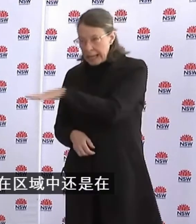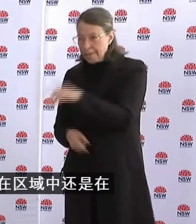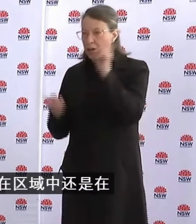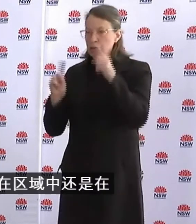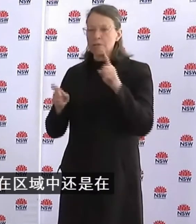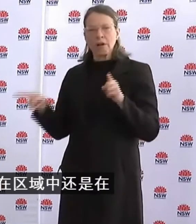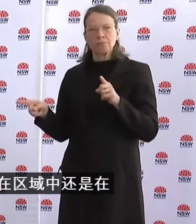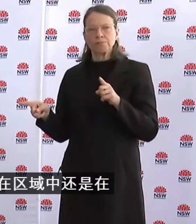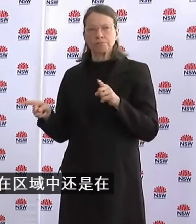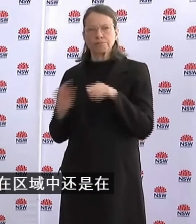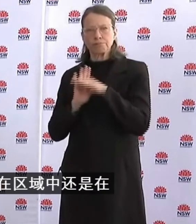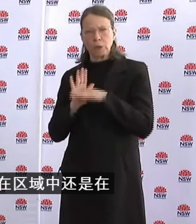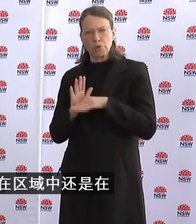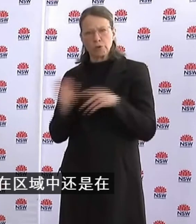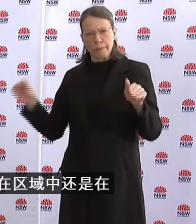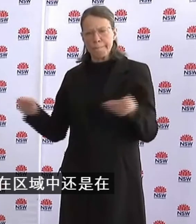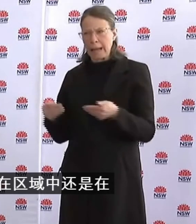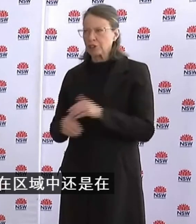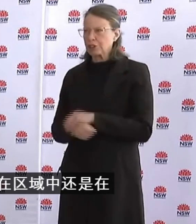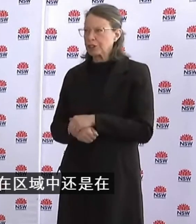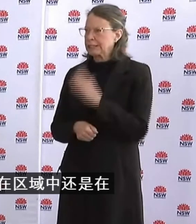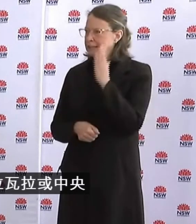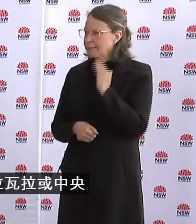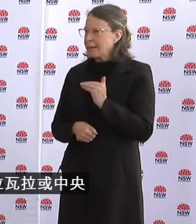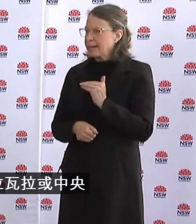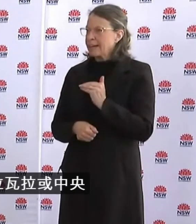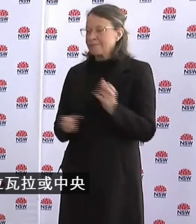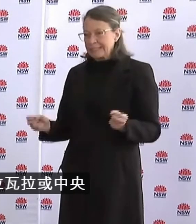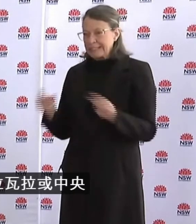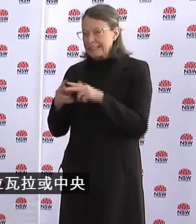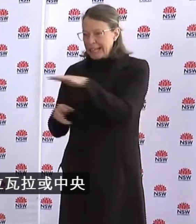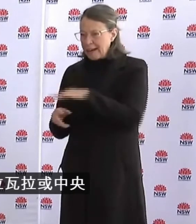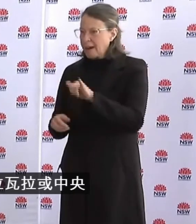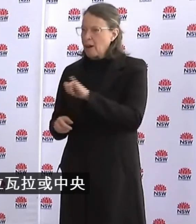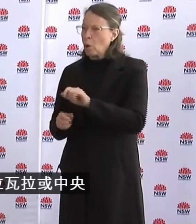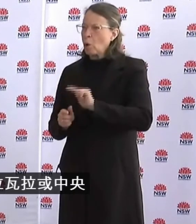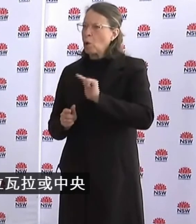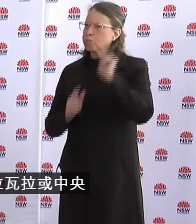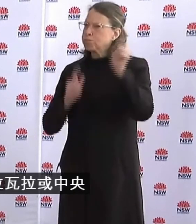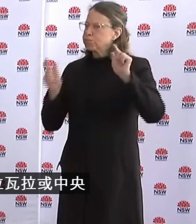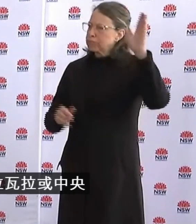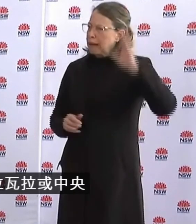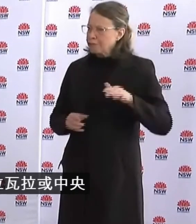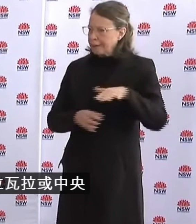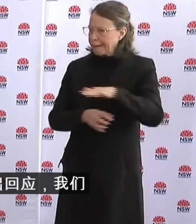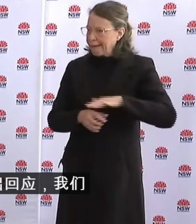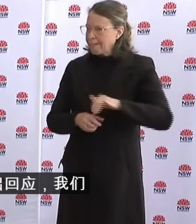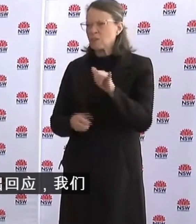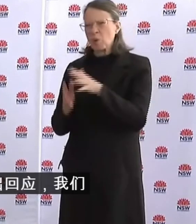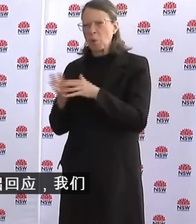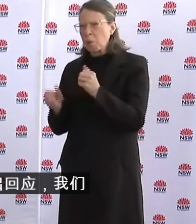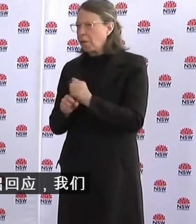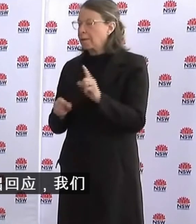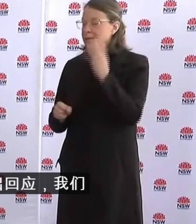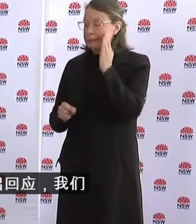We respond to those settings, whether it's in the regions or whether it's in Greater Metropolitan Sydney, including Wollongong and Illawarra, or the Central Coast.